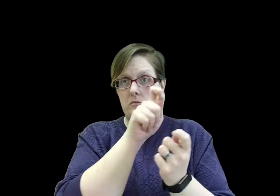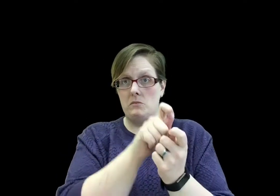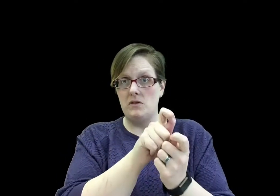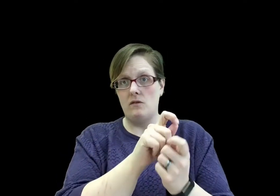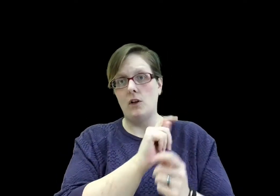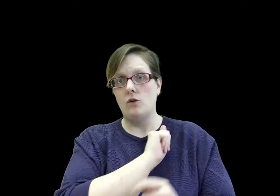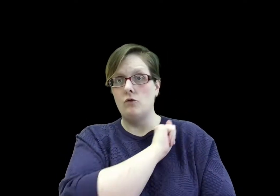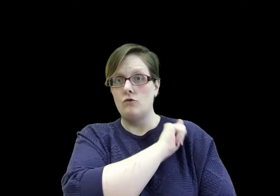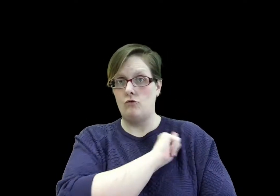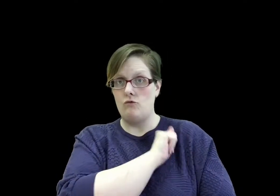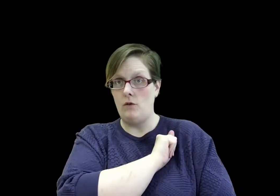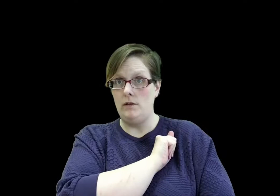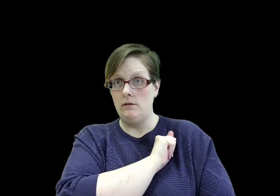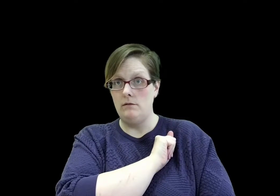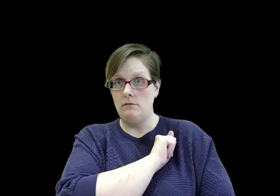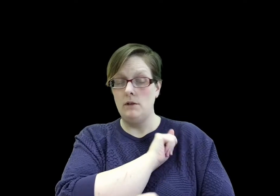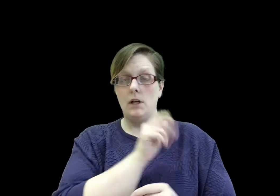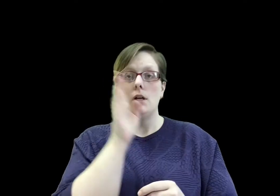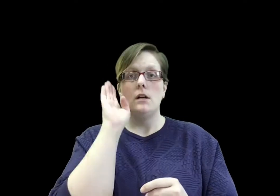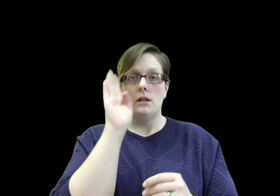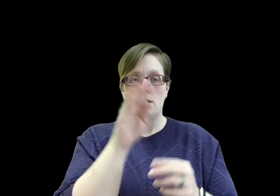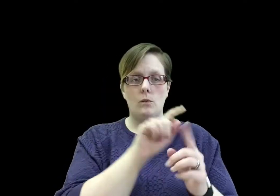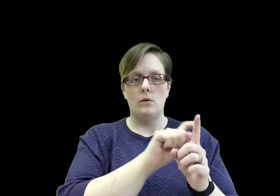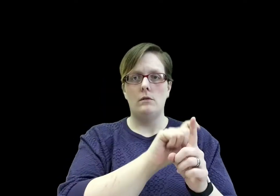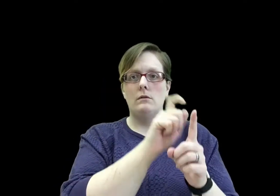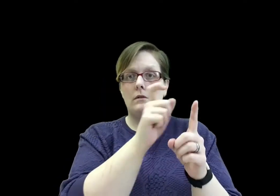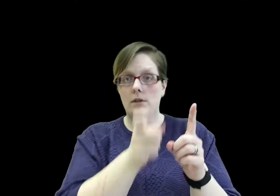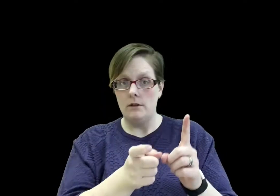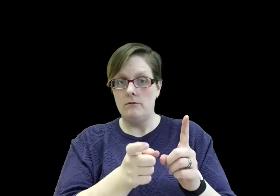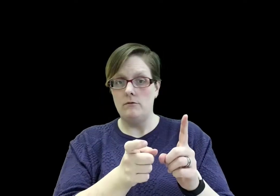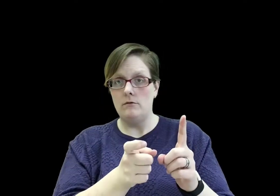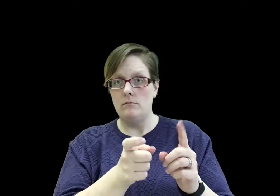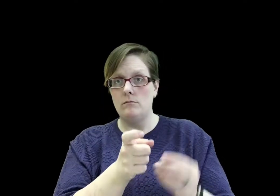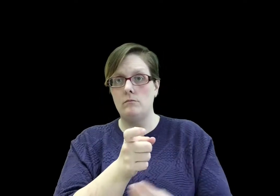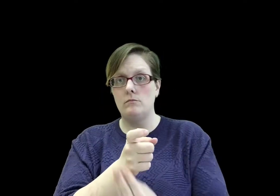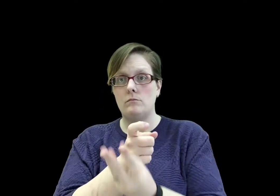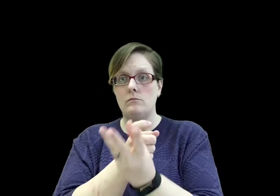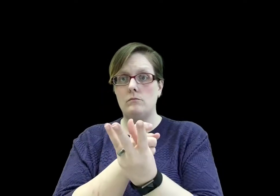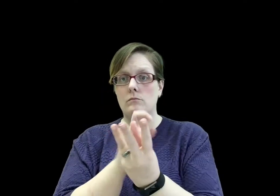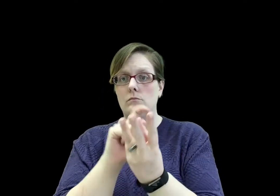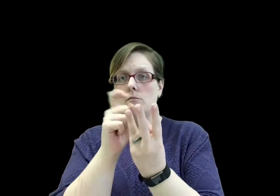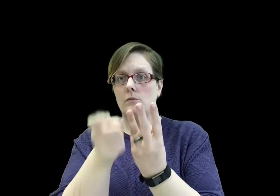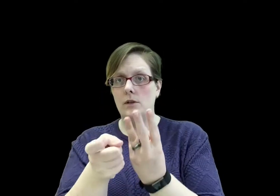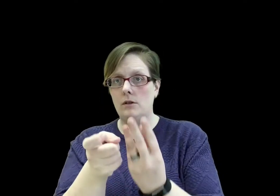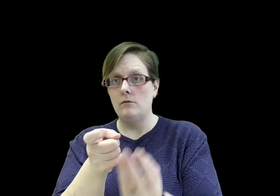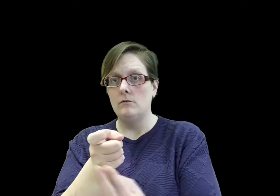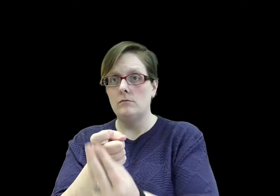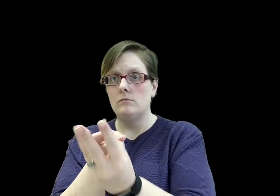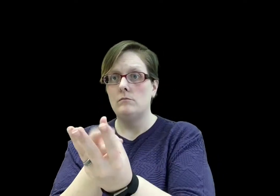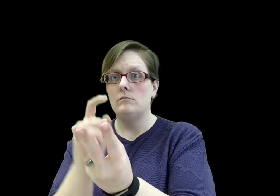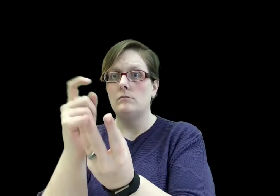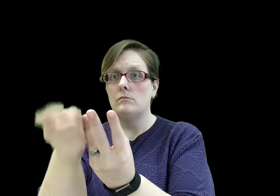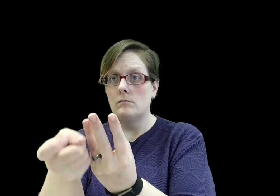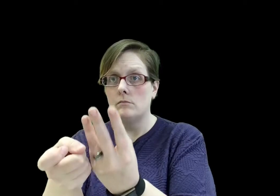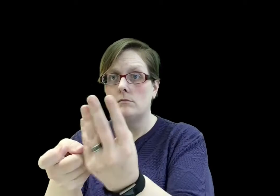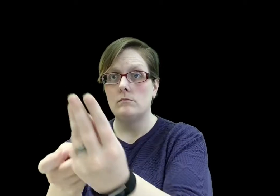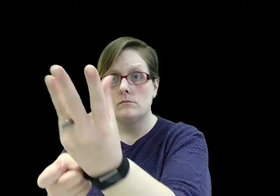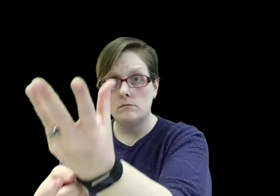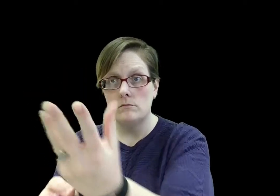one plant who had something specific or special about it would have that trait, and it would be passed on through